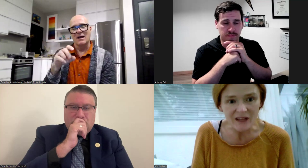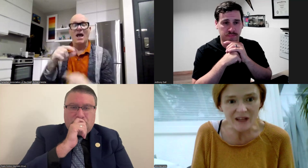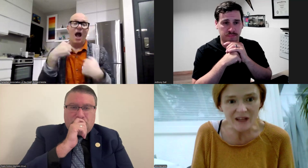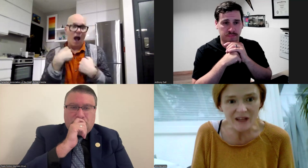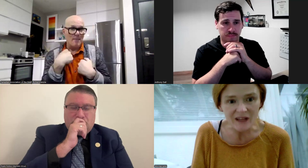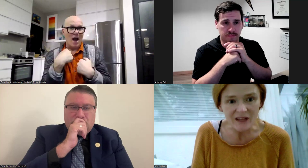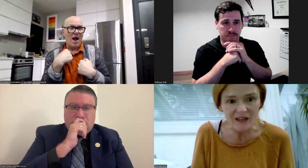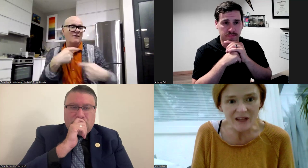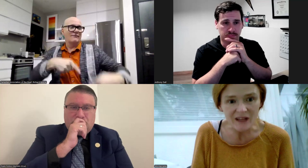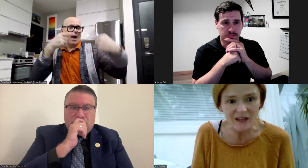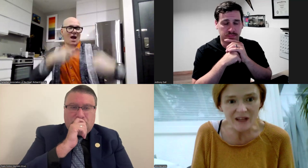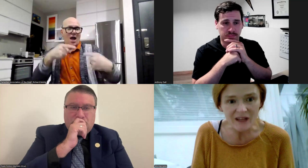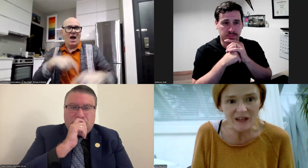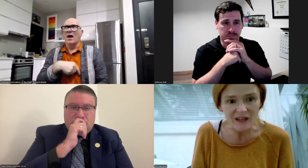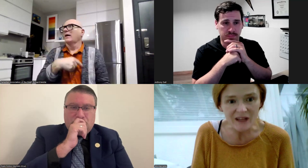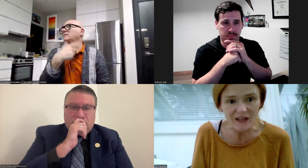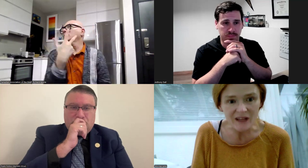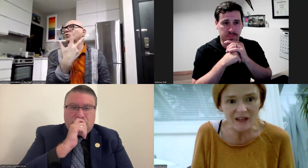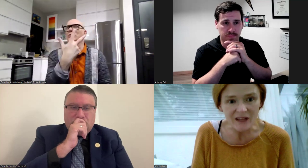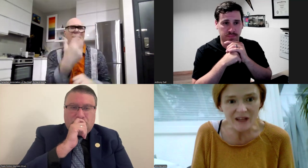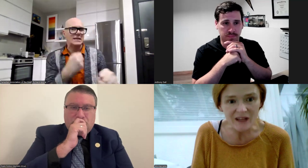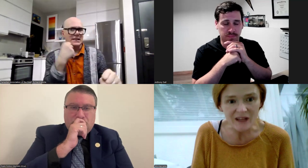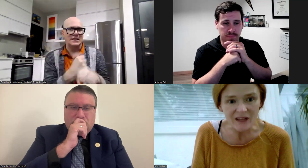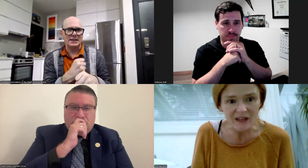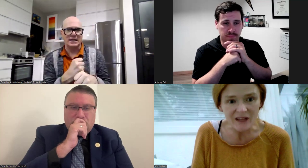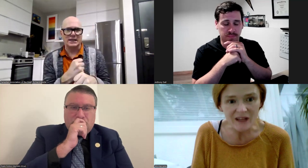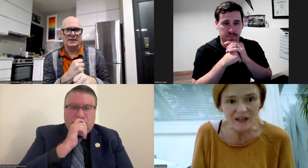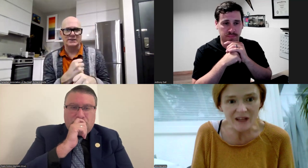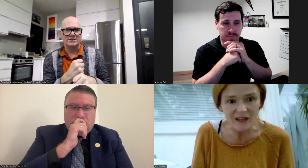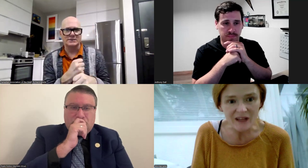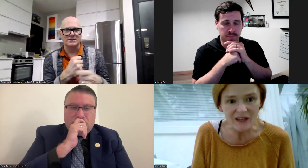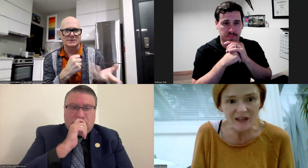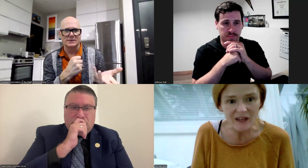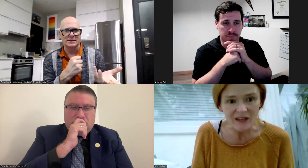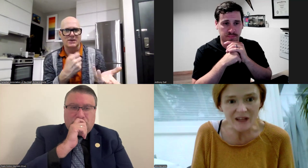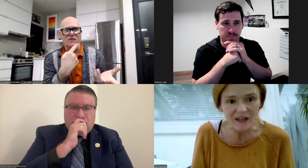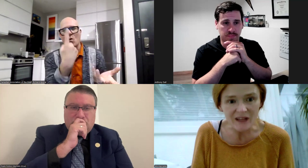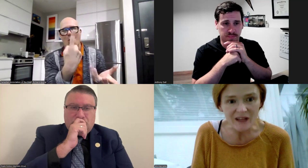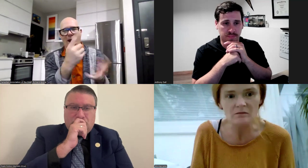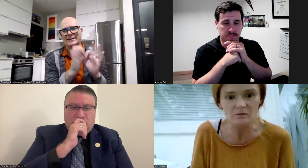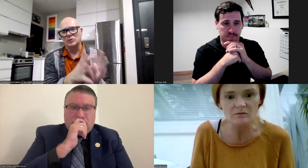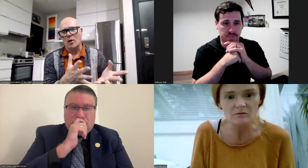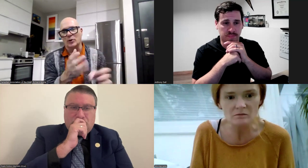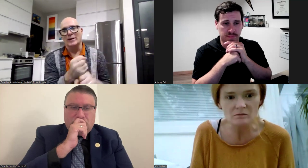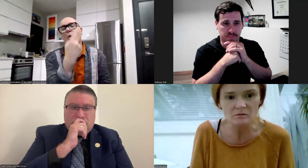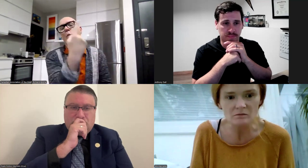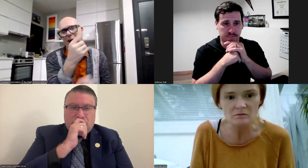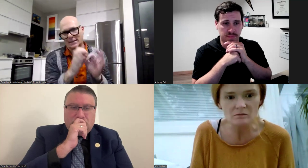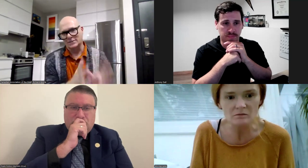had to fight the system. I fought for 3 years in the court system to get advocacy for